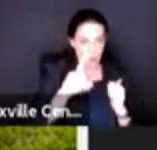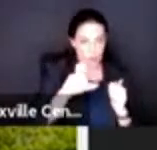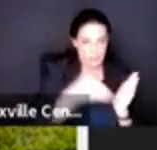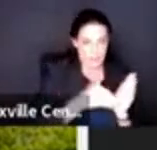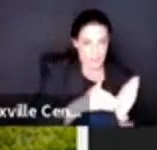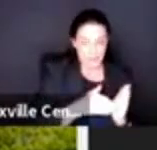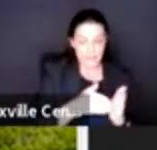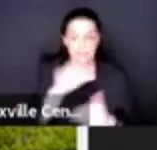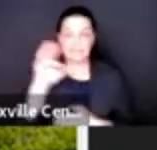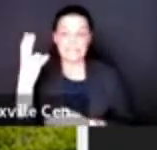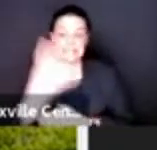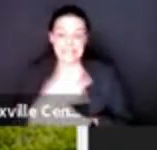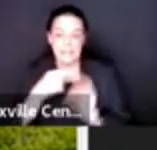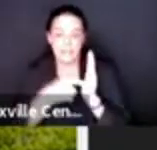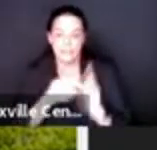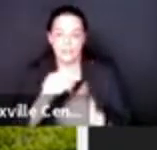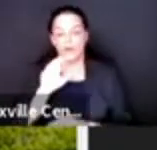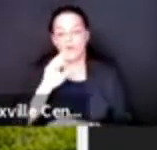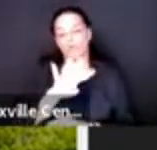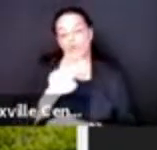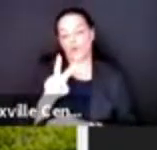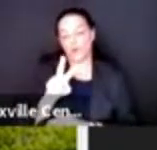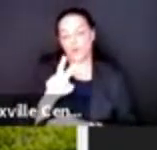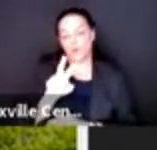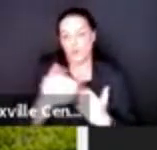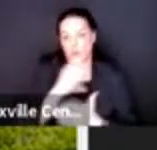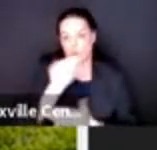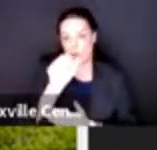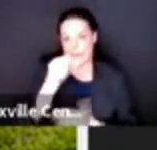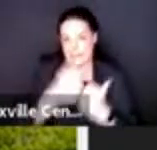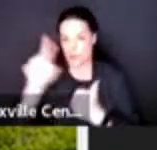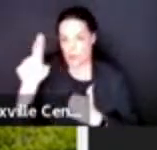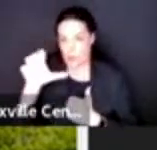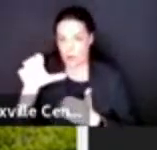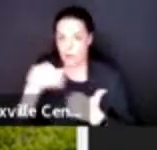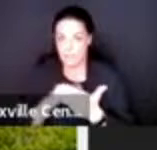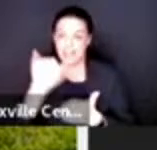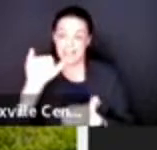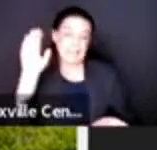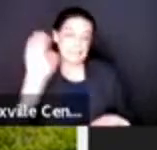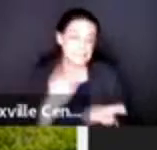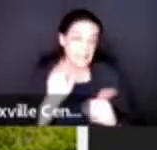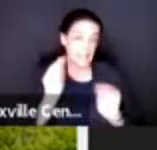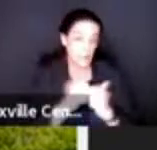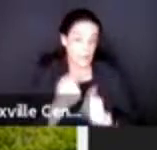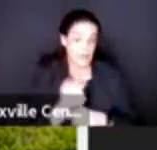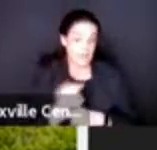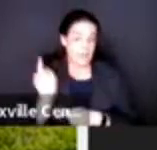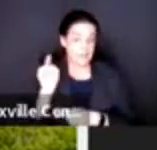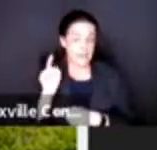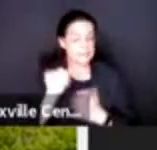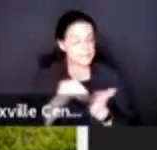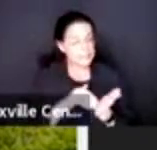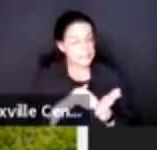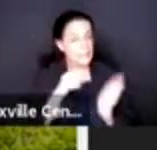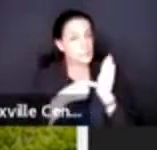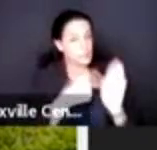line shows 42 new cases per 100,000, which is down from last week and again shows the downward trend we're